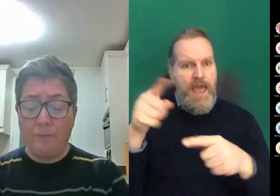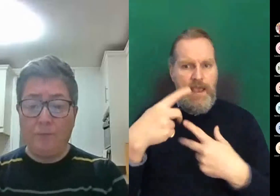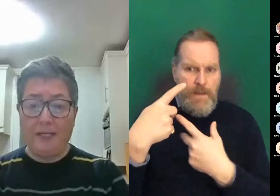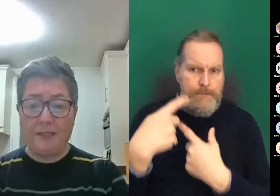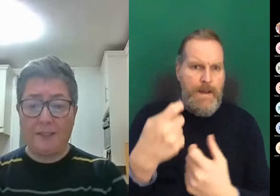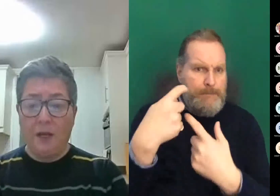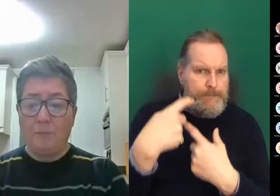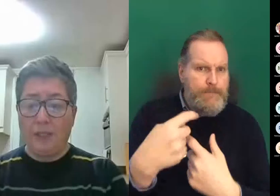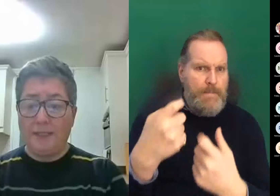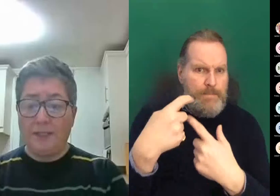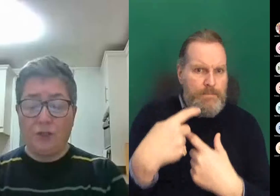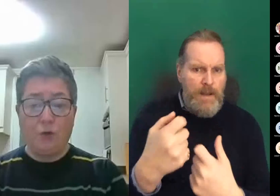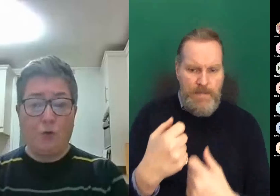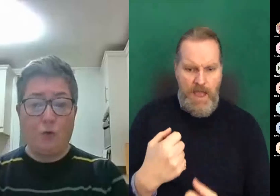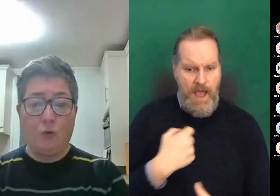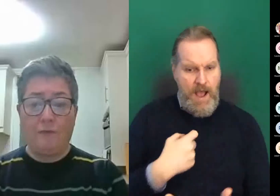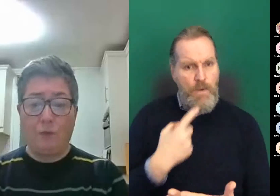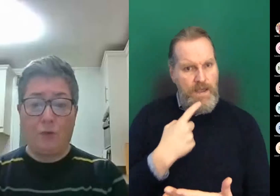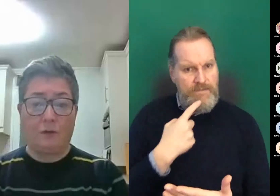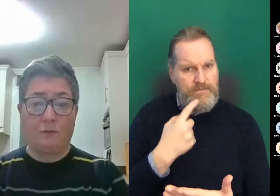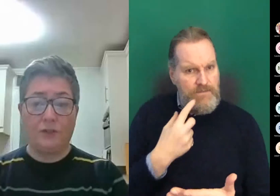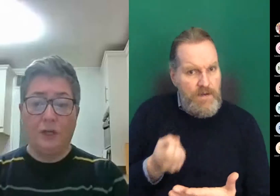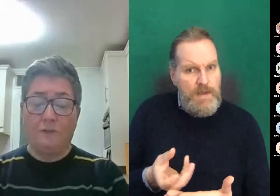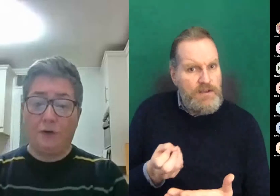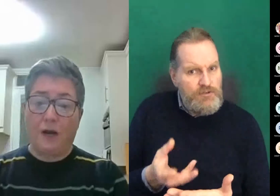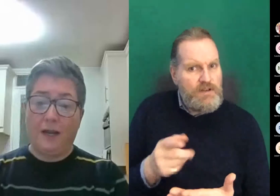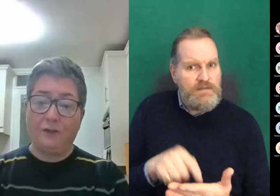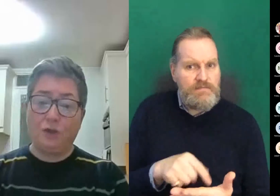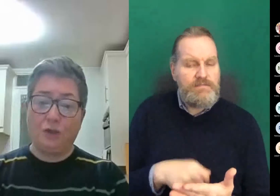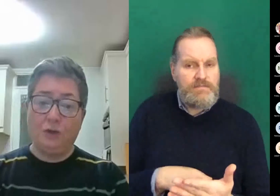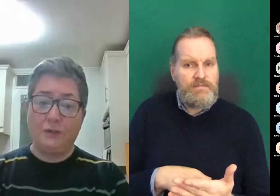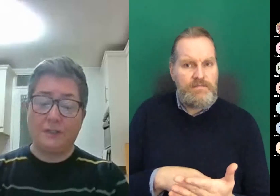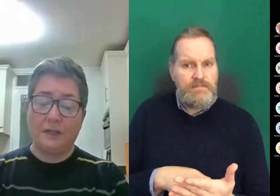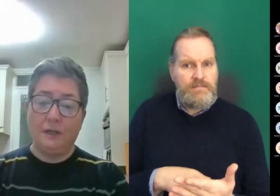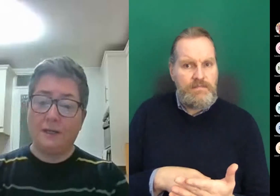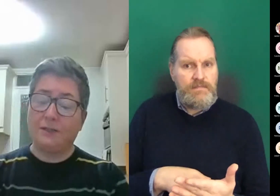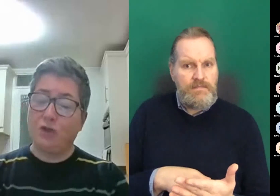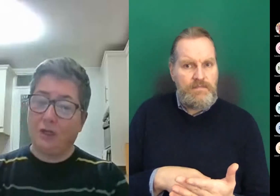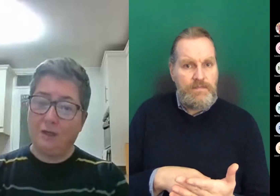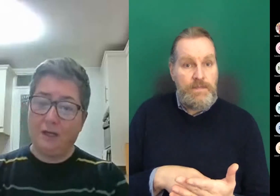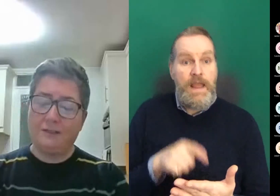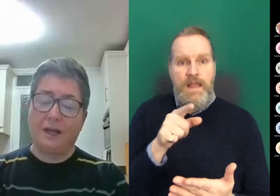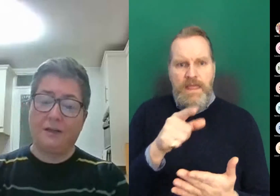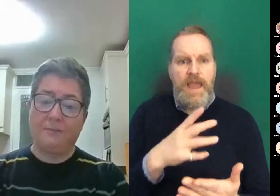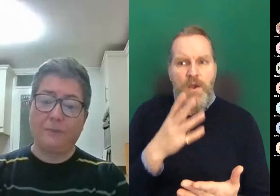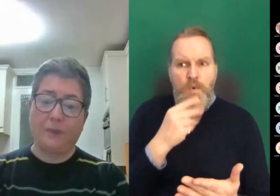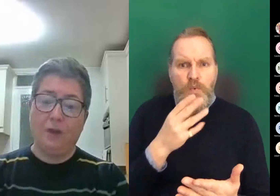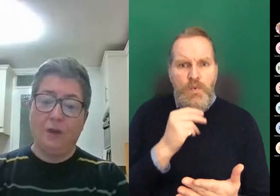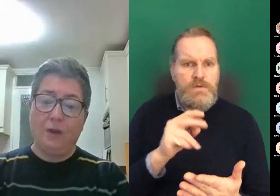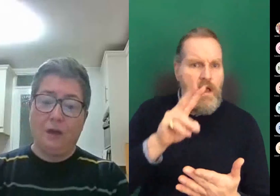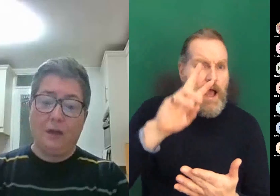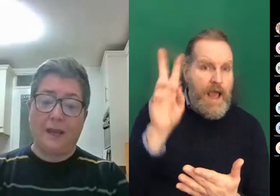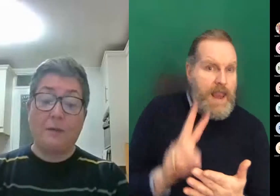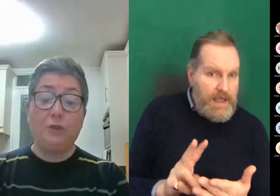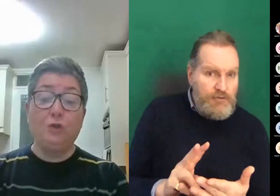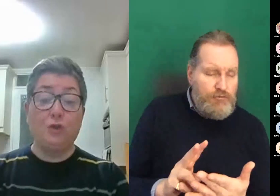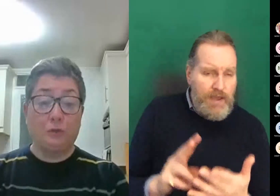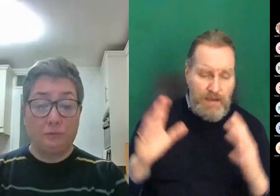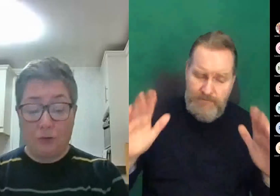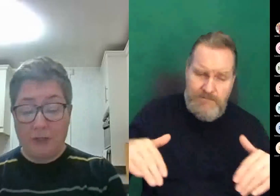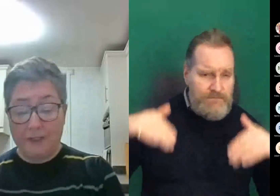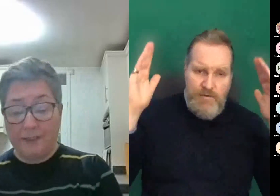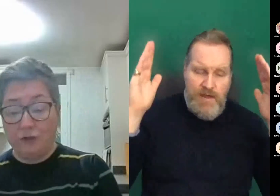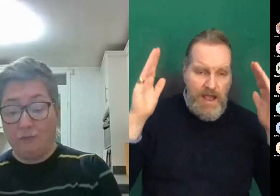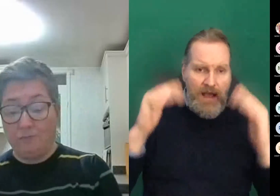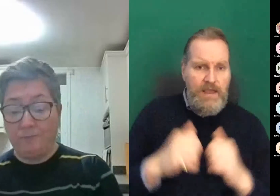One of the biggest places in the whole of the world for energy use. Yeah, it's a